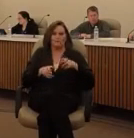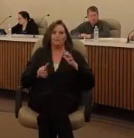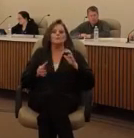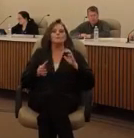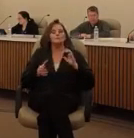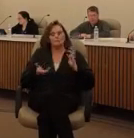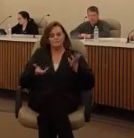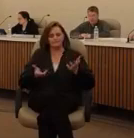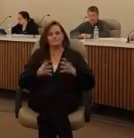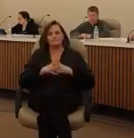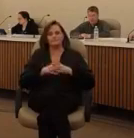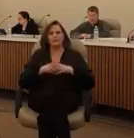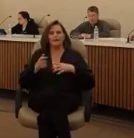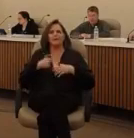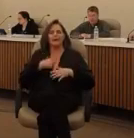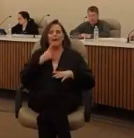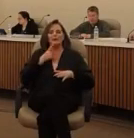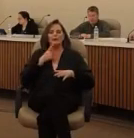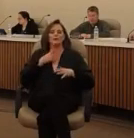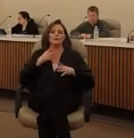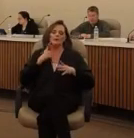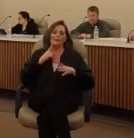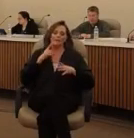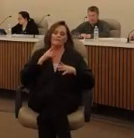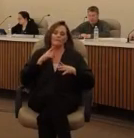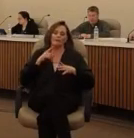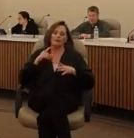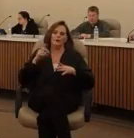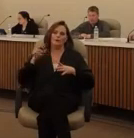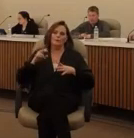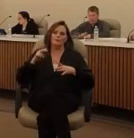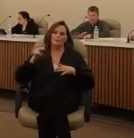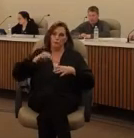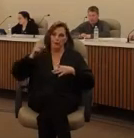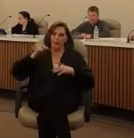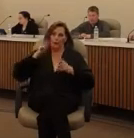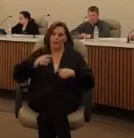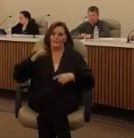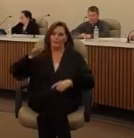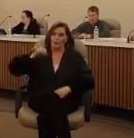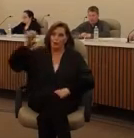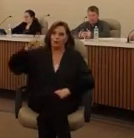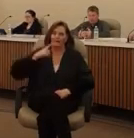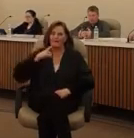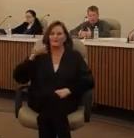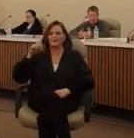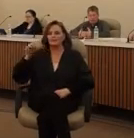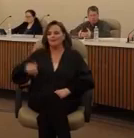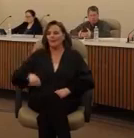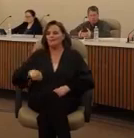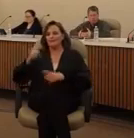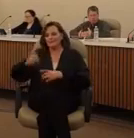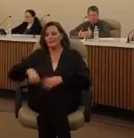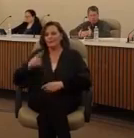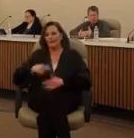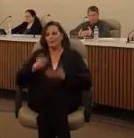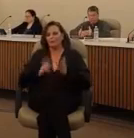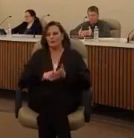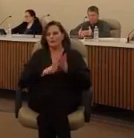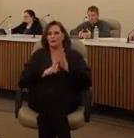with them on that. But going to the south, I think that would require some of the basically the